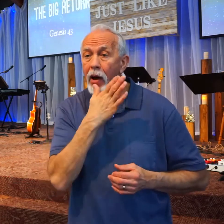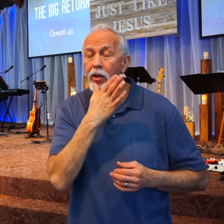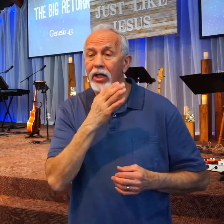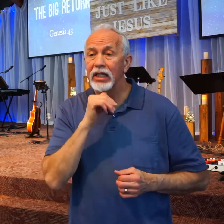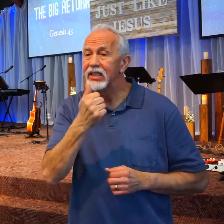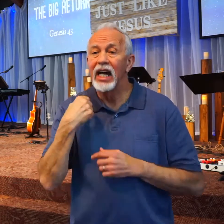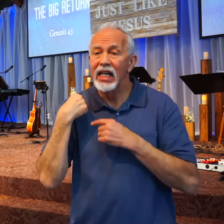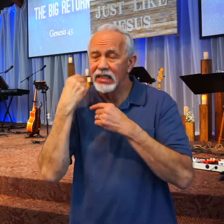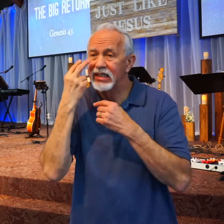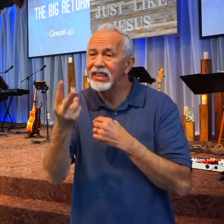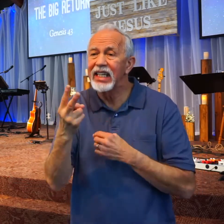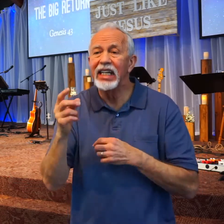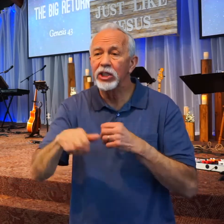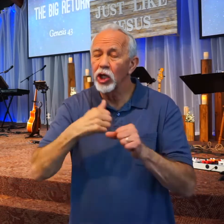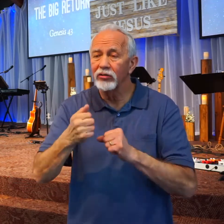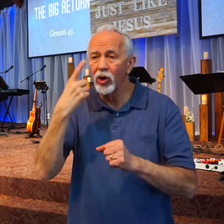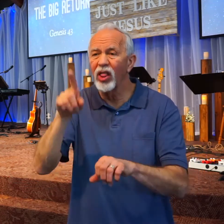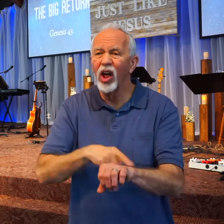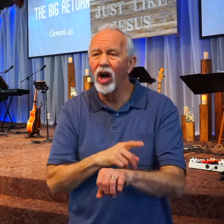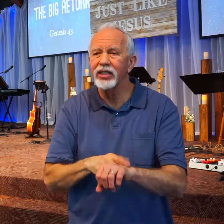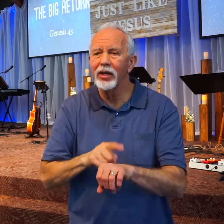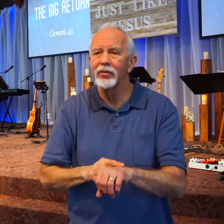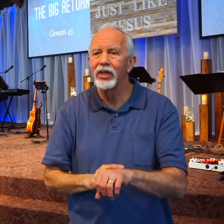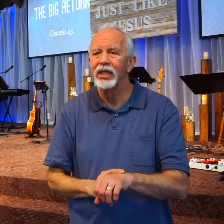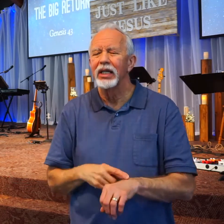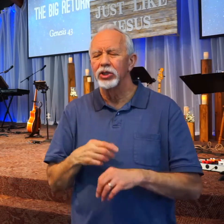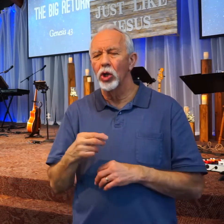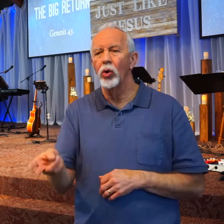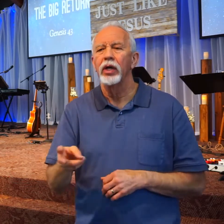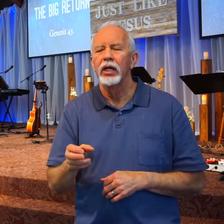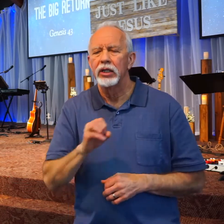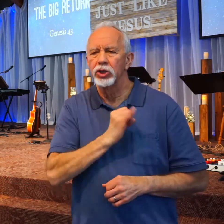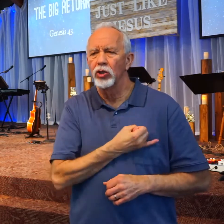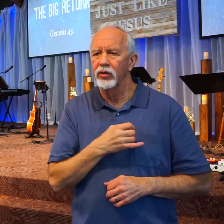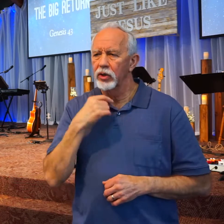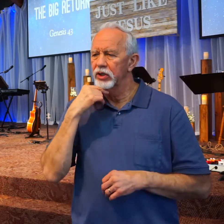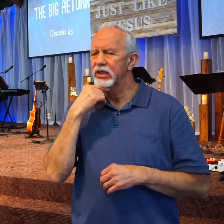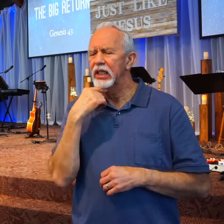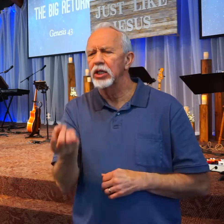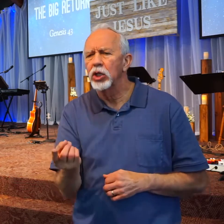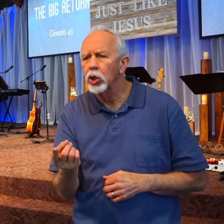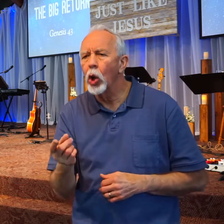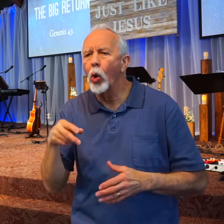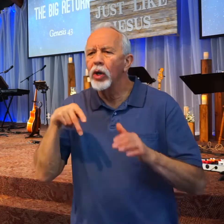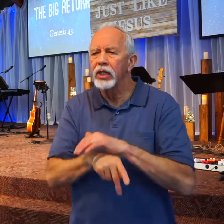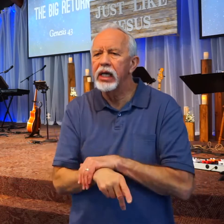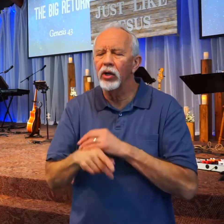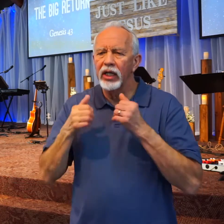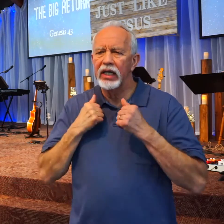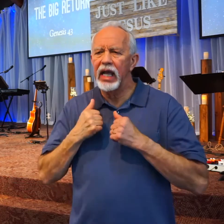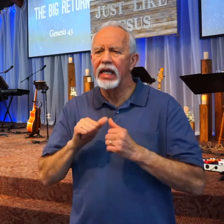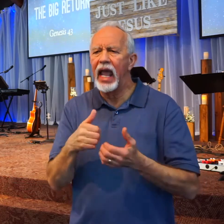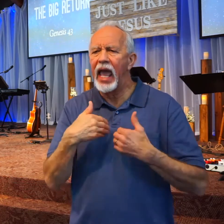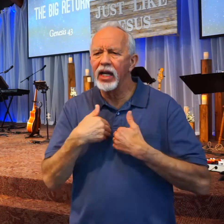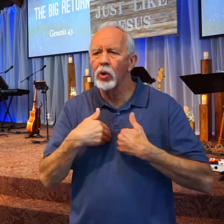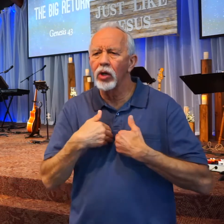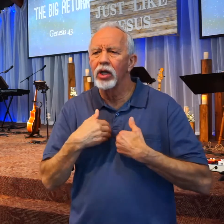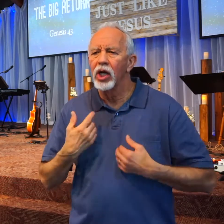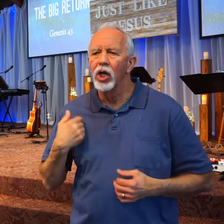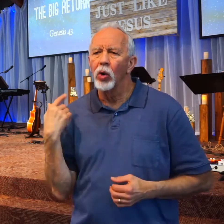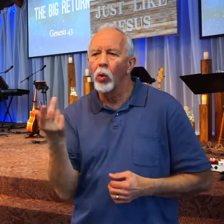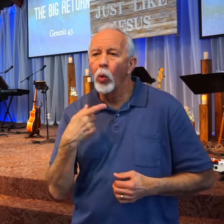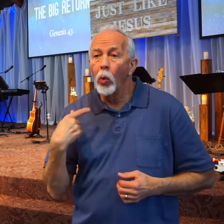so long, and so Joseph told the steward, go down and slaughter an animal and prepare it, for we are going to eat